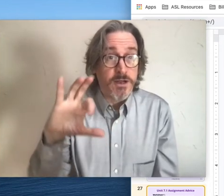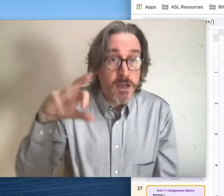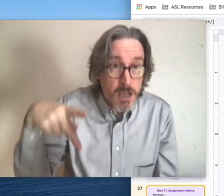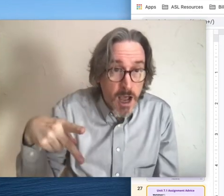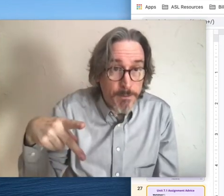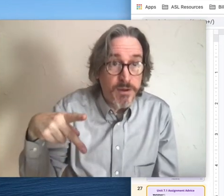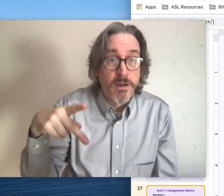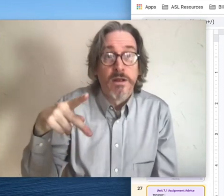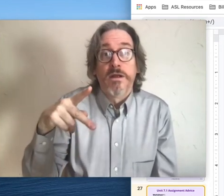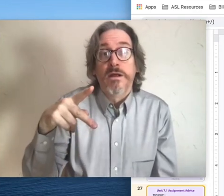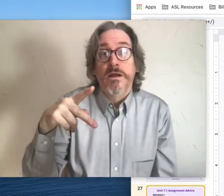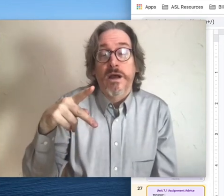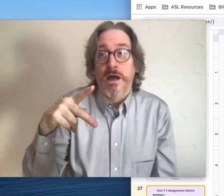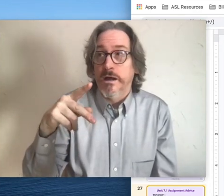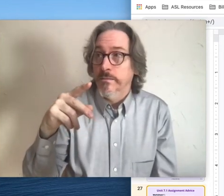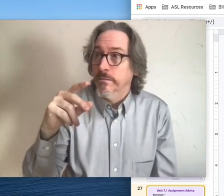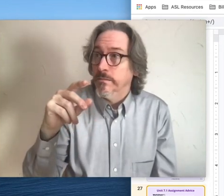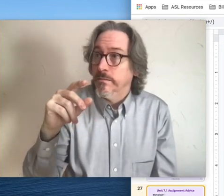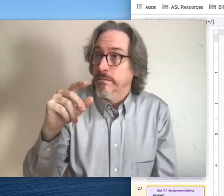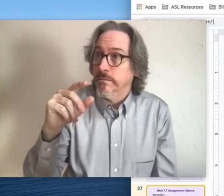spelled. Cup,